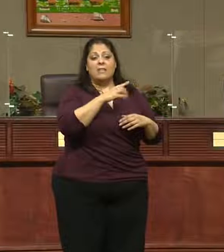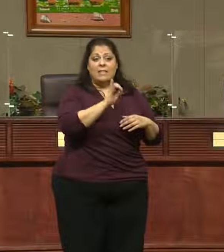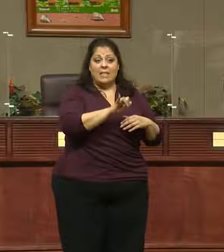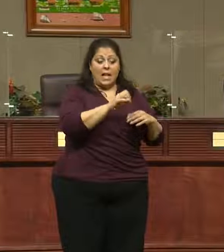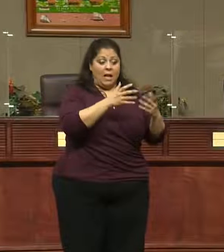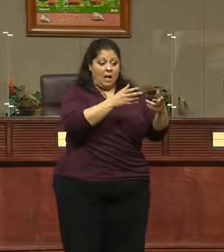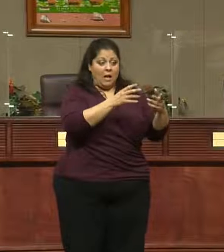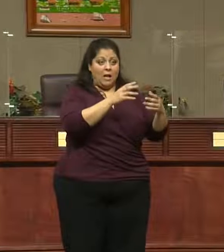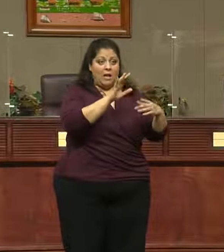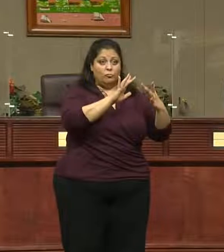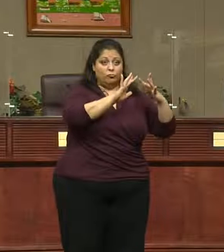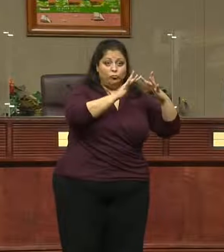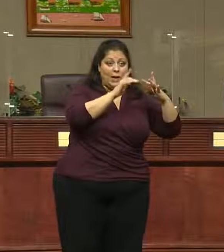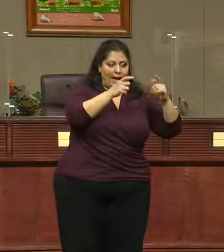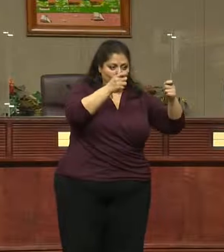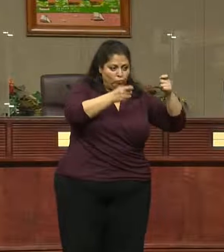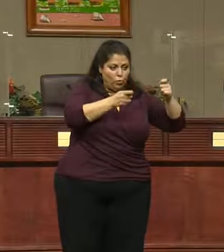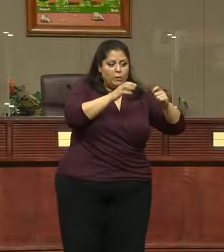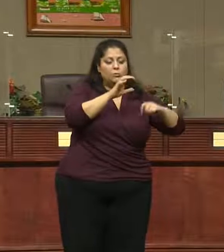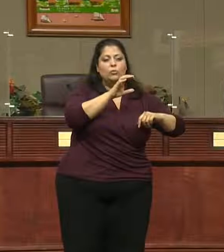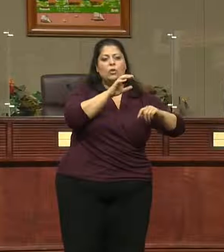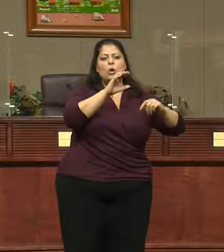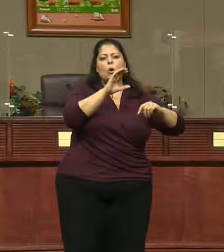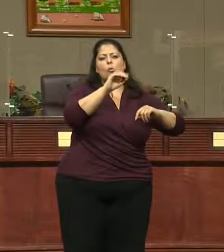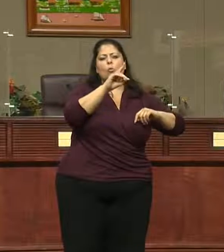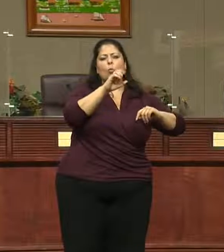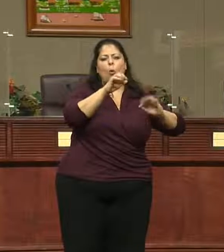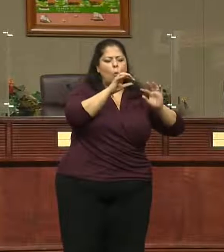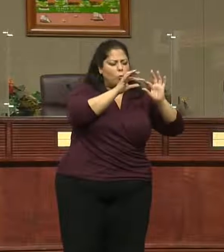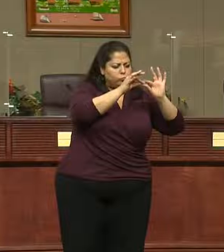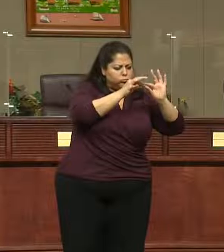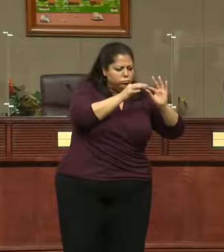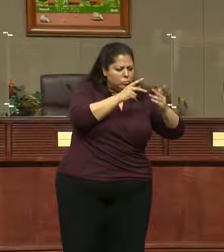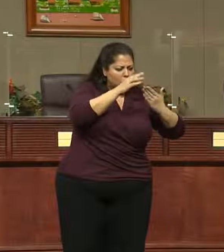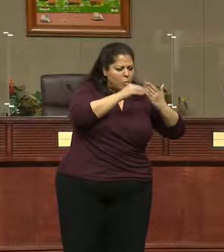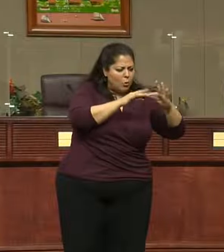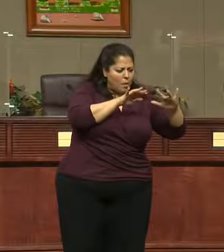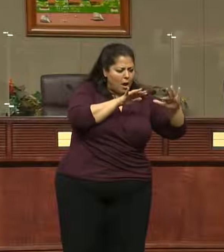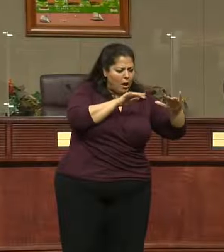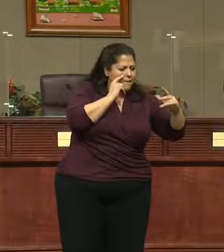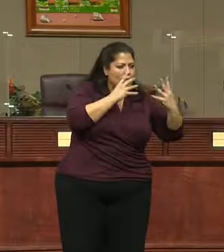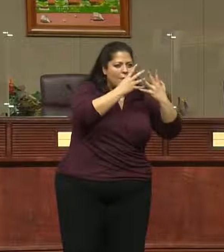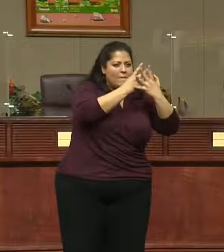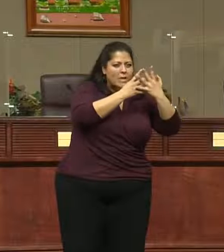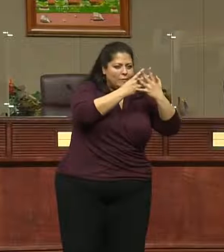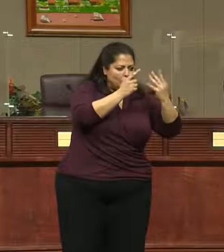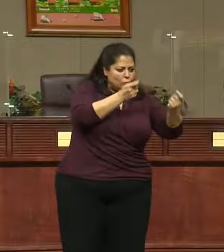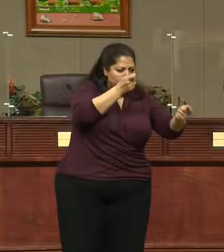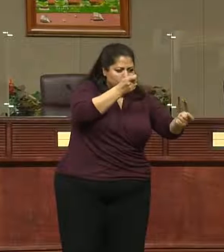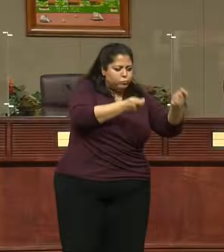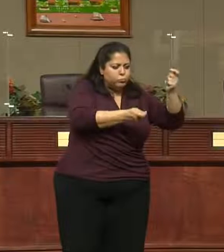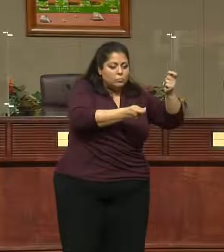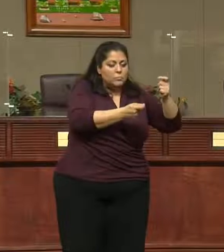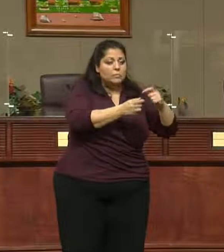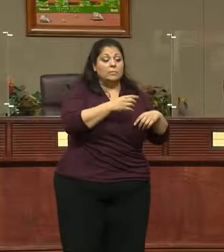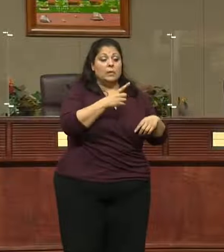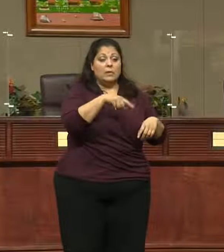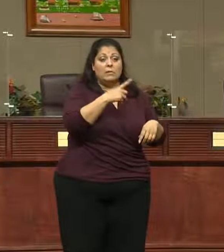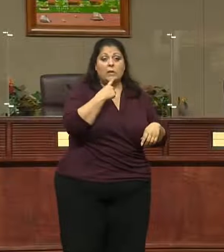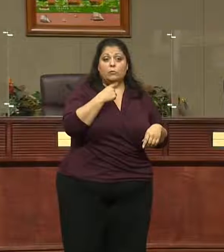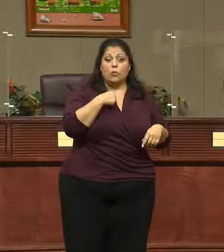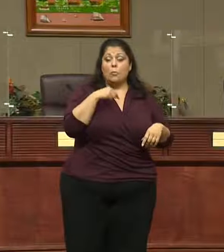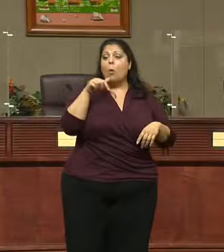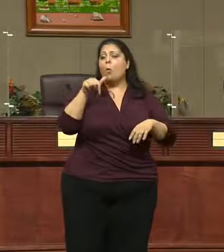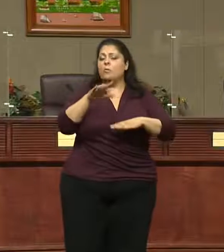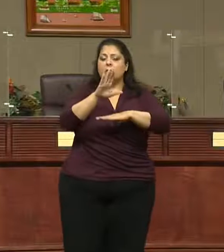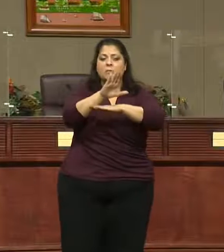is they have to recode and program the website so that it takes off that filter. They told me that this afternoon